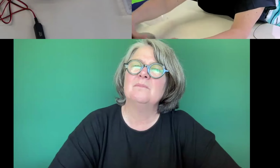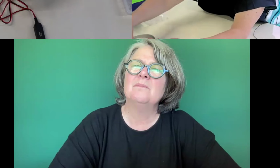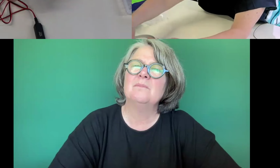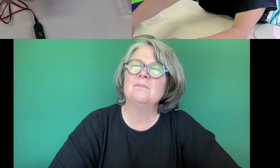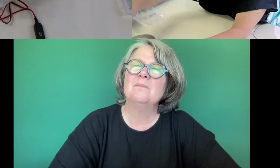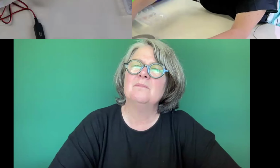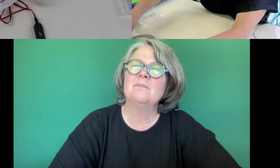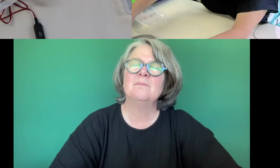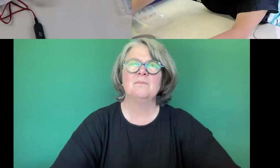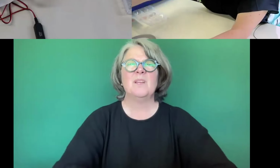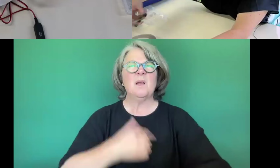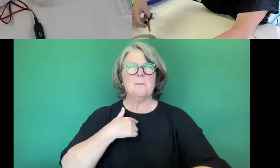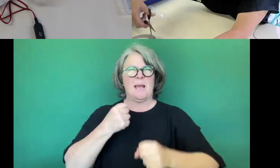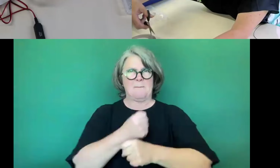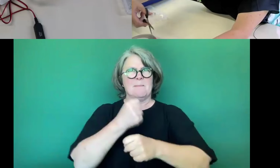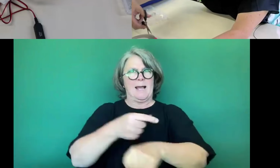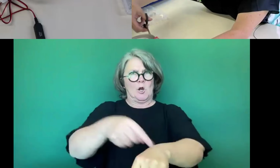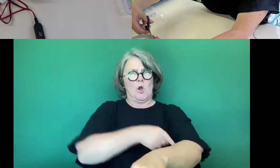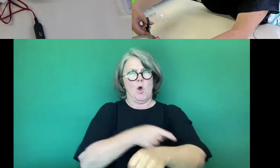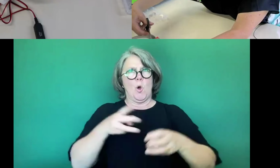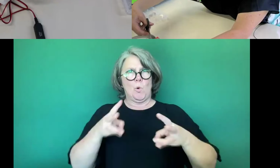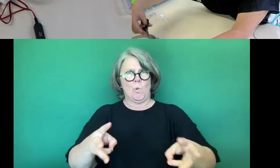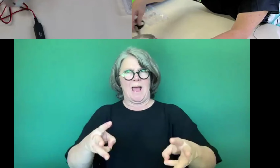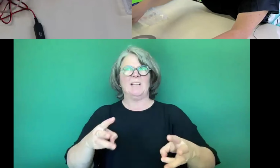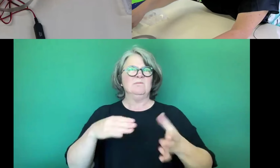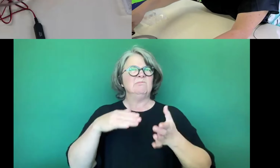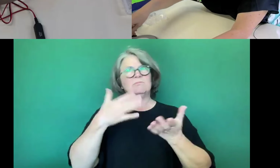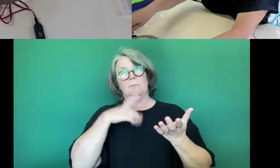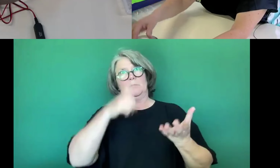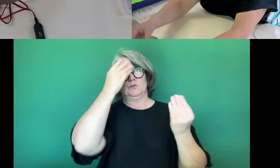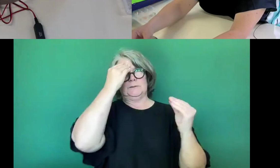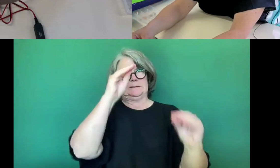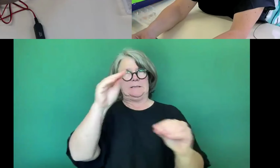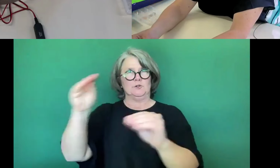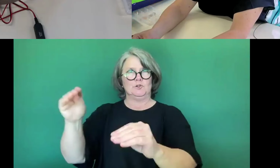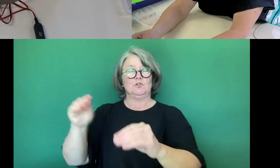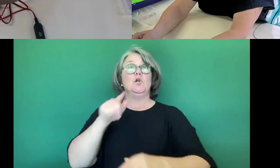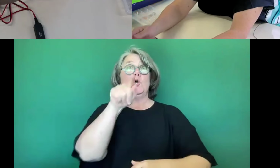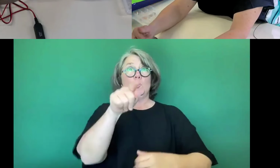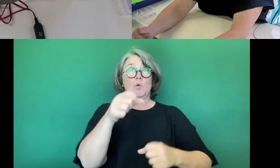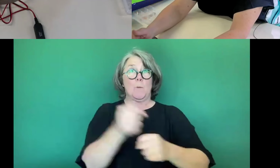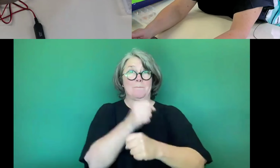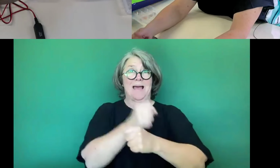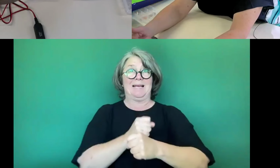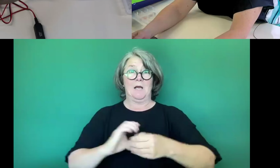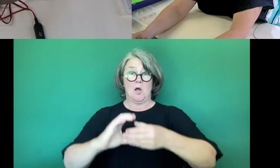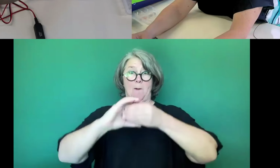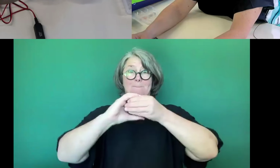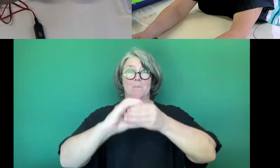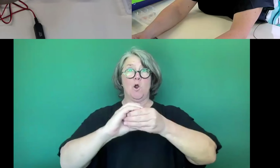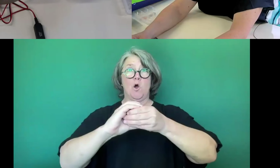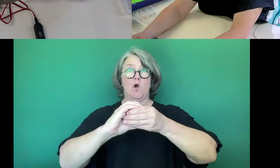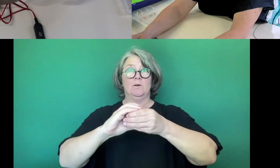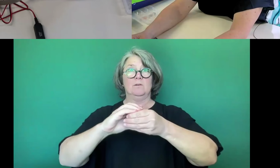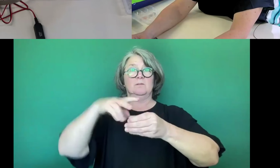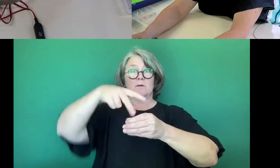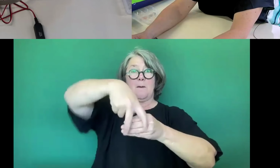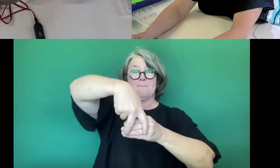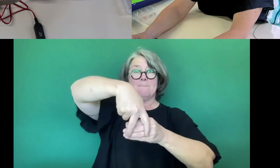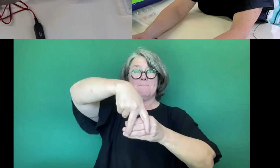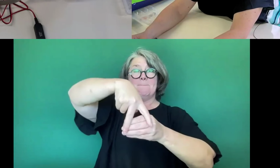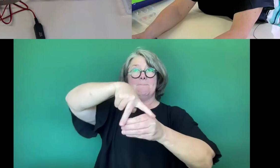we're making them, we make them so that the 2 pieces of tape run parallel around the short side